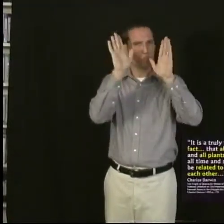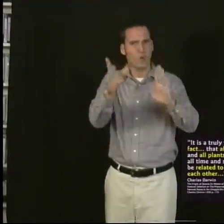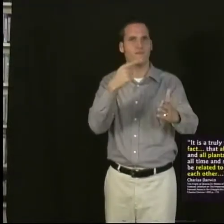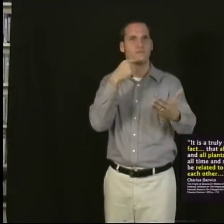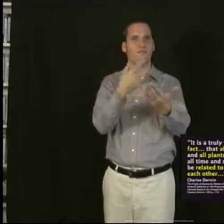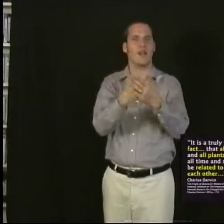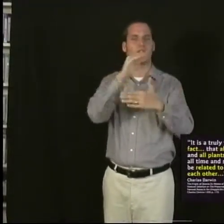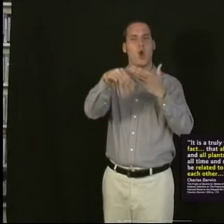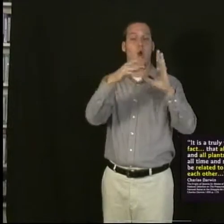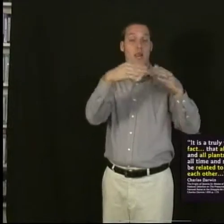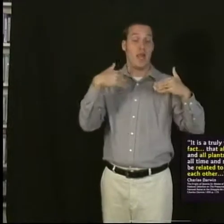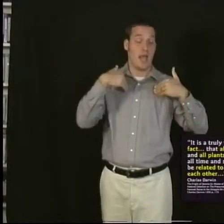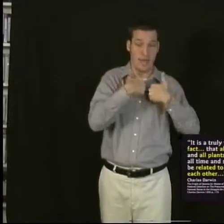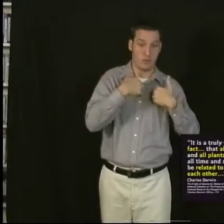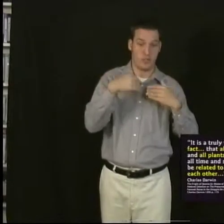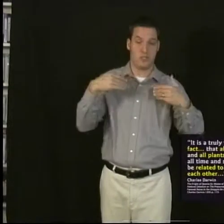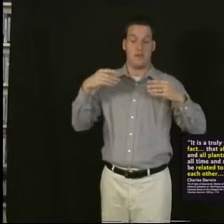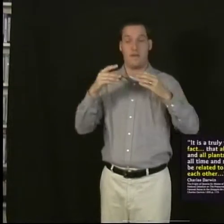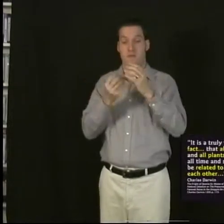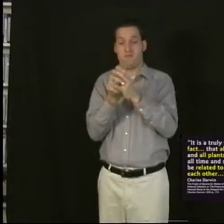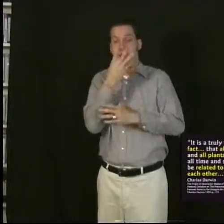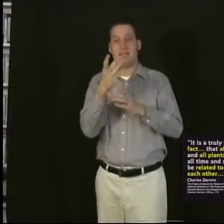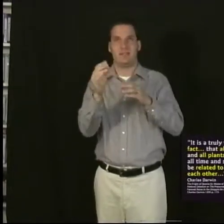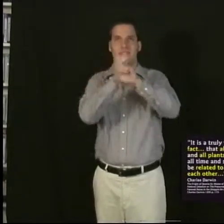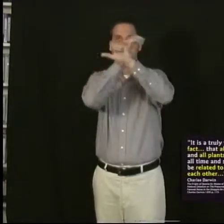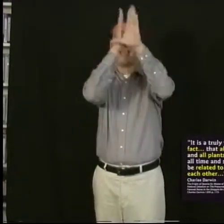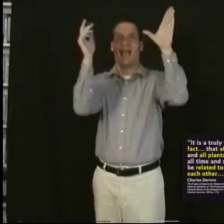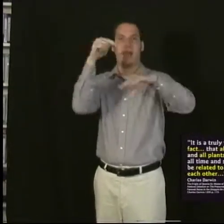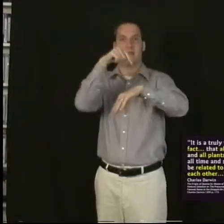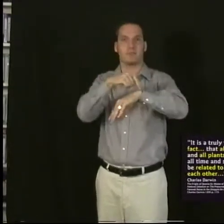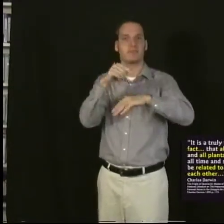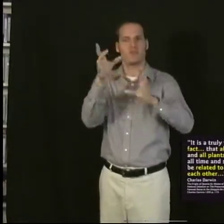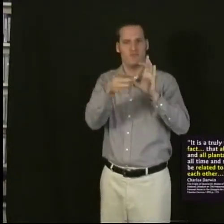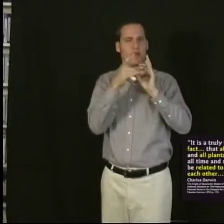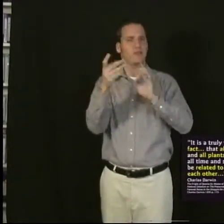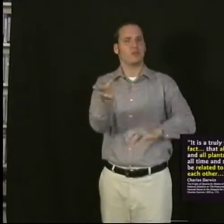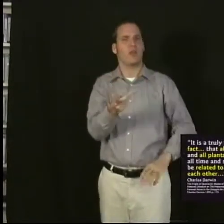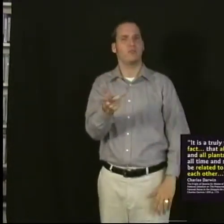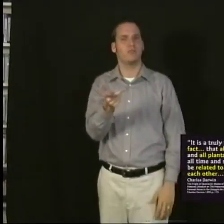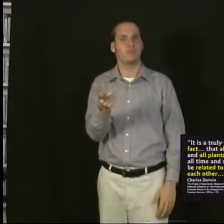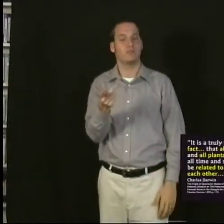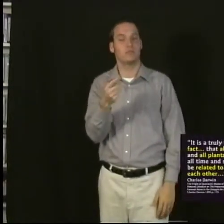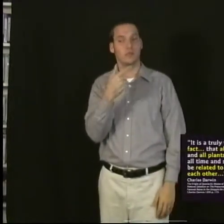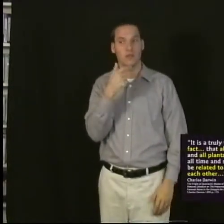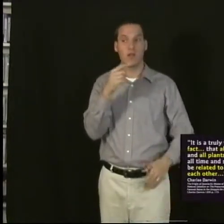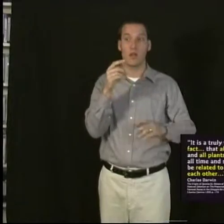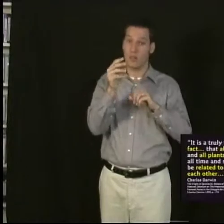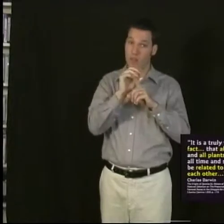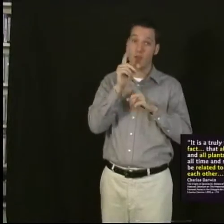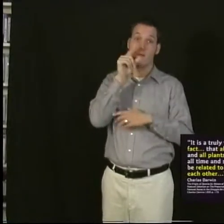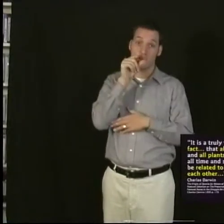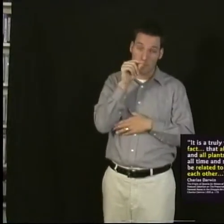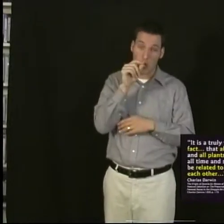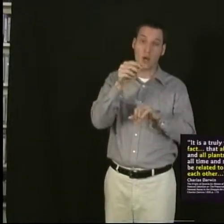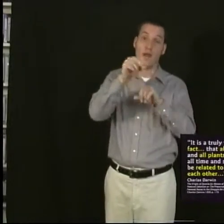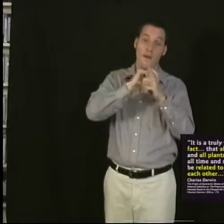that all animals and all plants throughout all time and space should be related to each other." Isn't he saying the birds and the bananas are related?